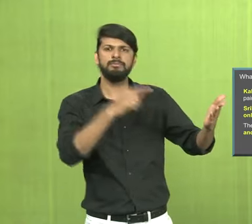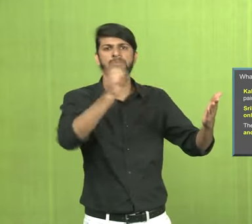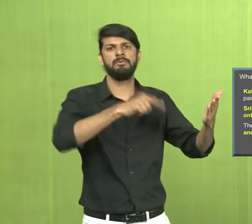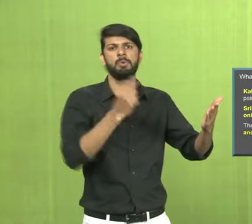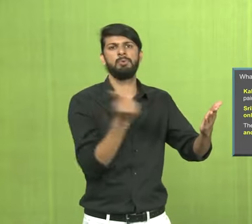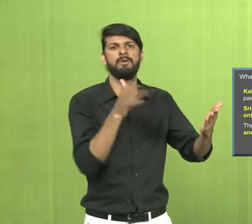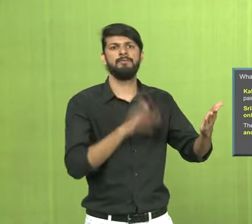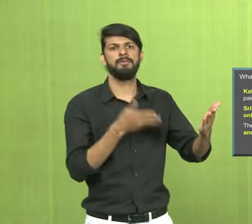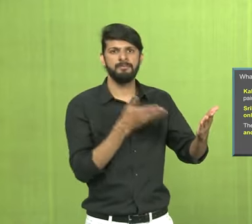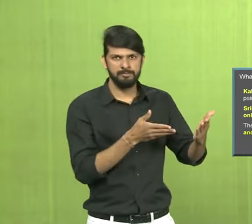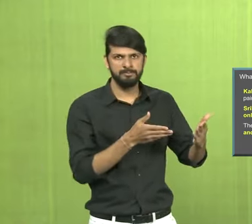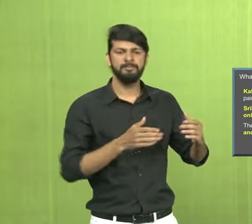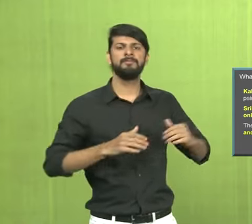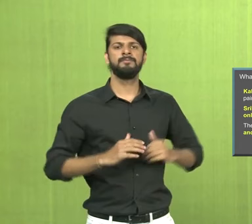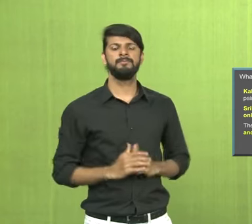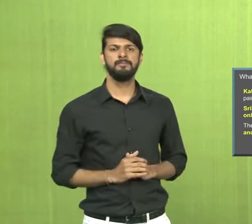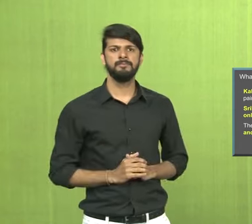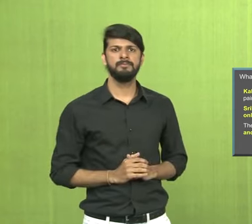paint figures on fabric.